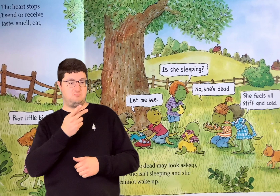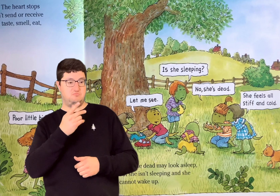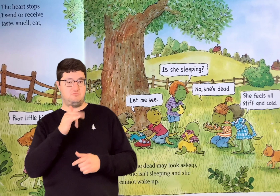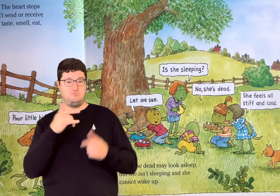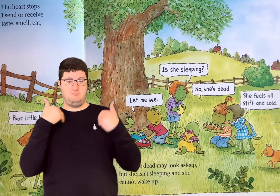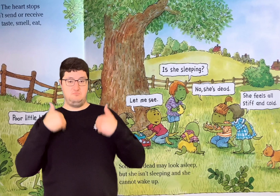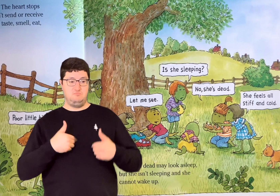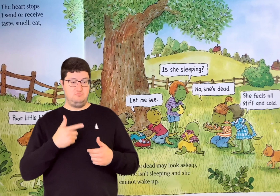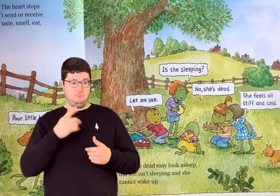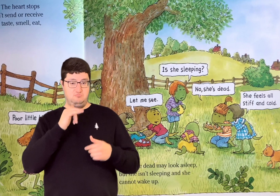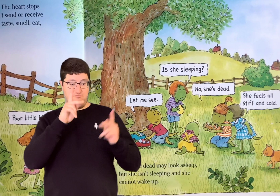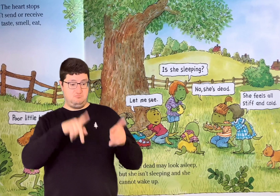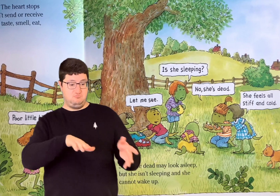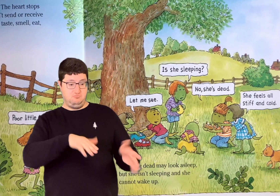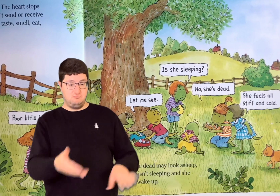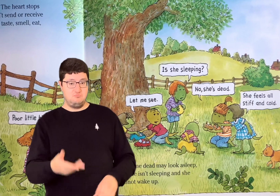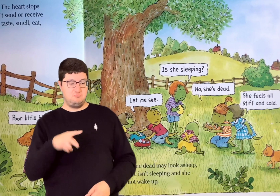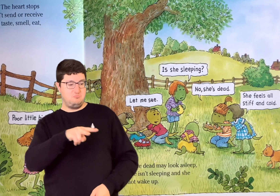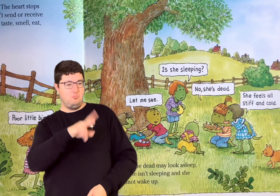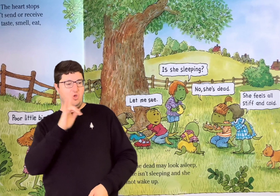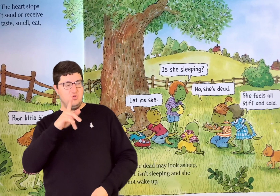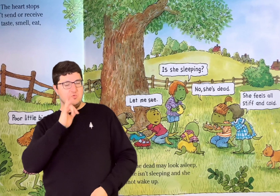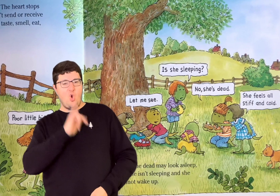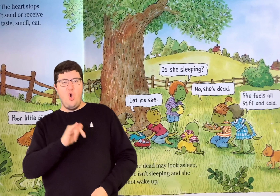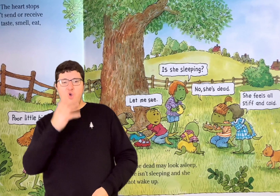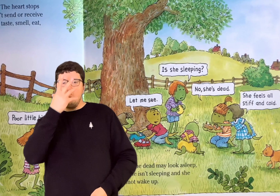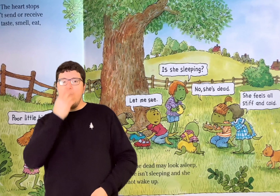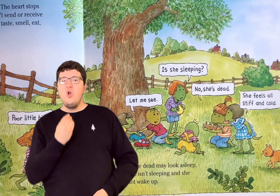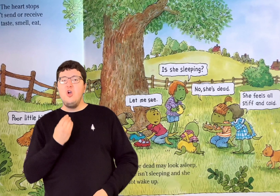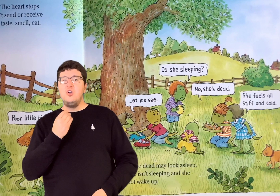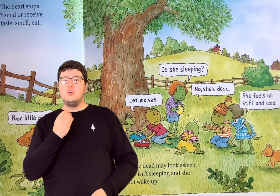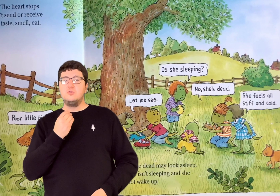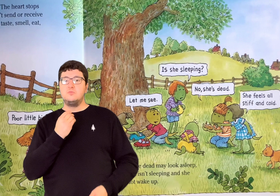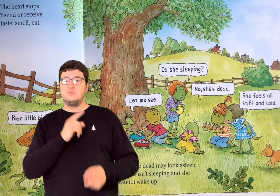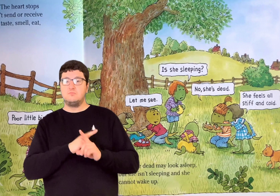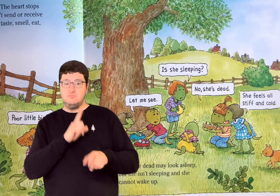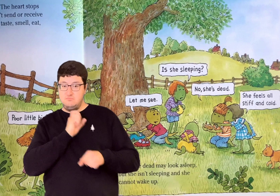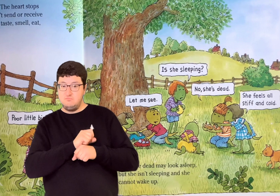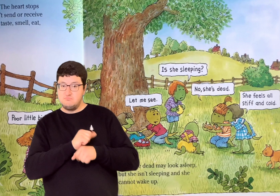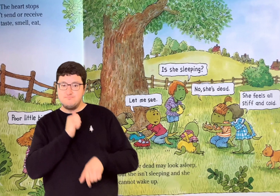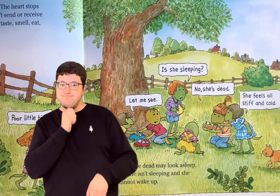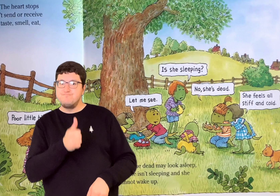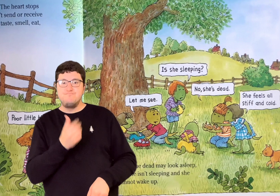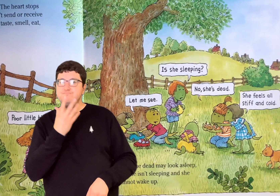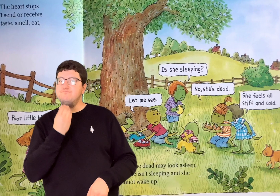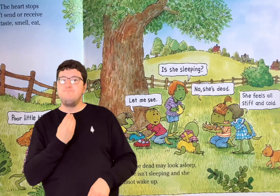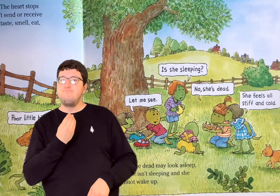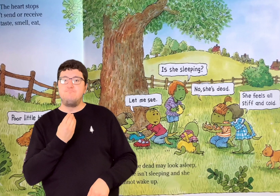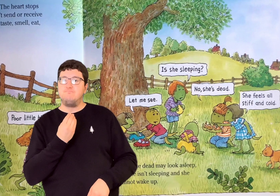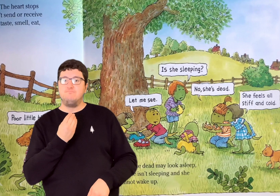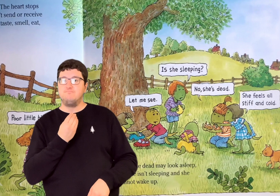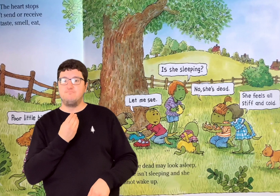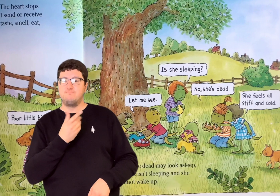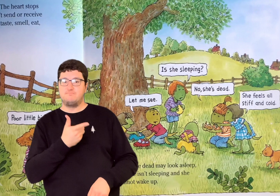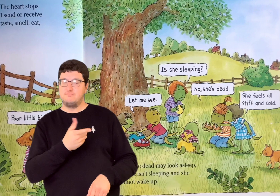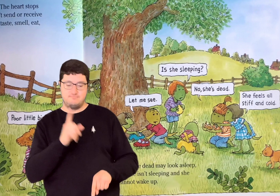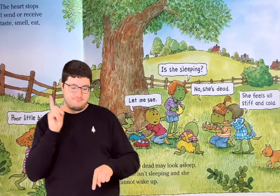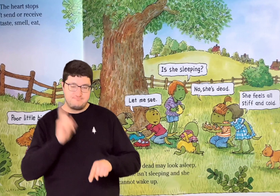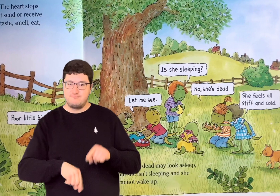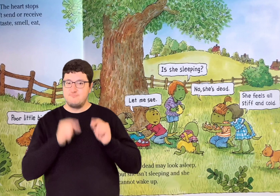Someone dead may look asleep, but she isn't sleeping and she cannot wake up.